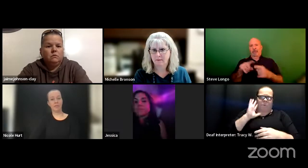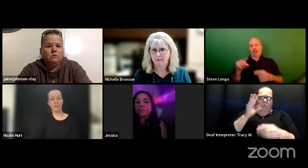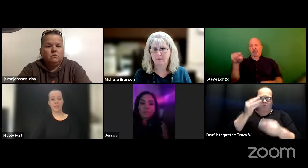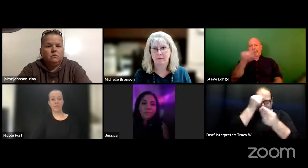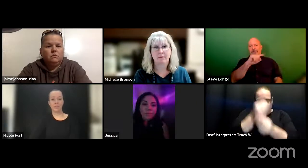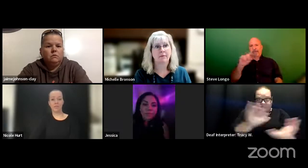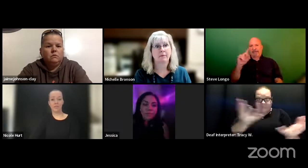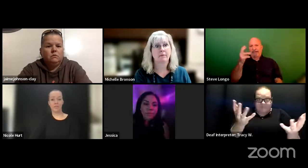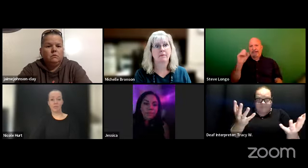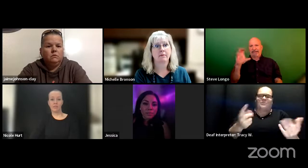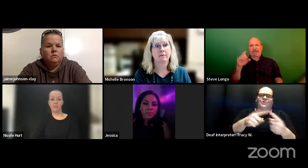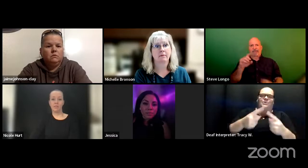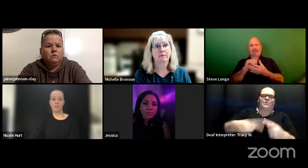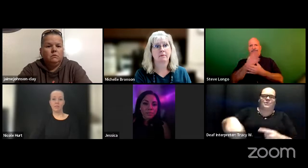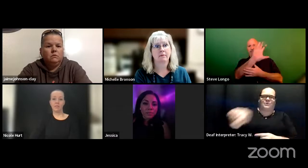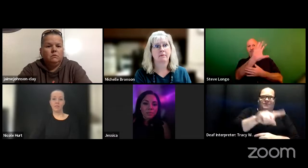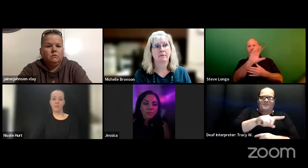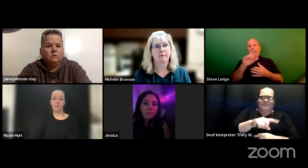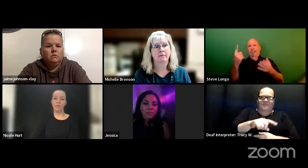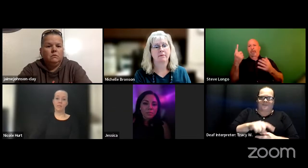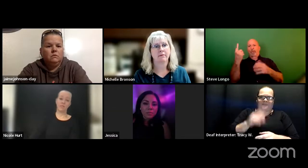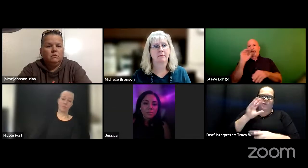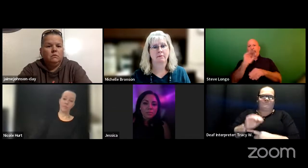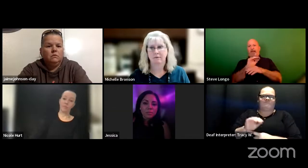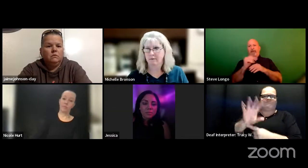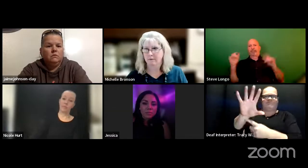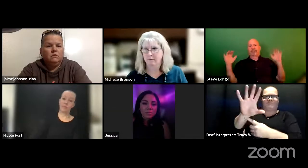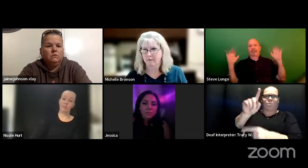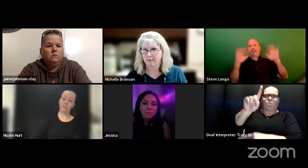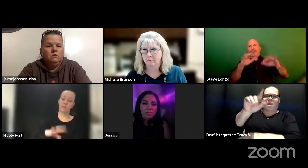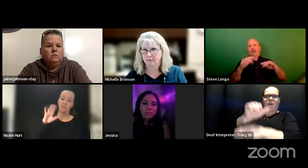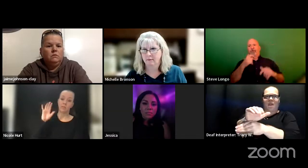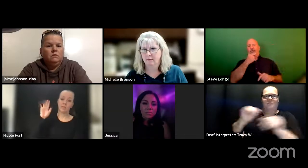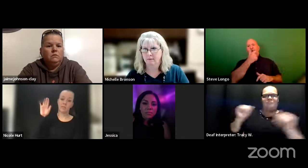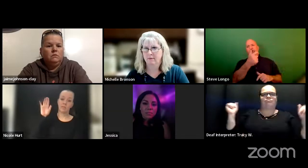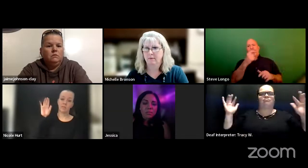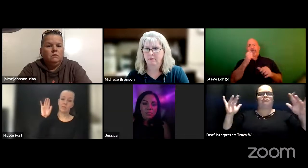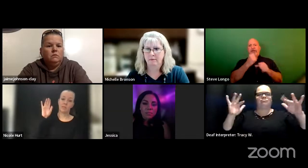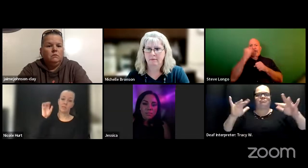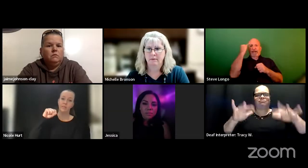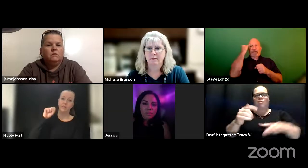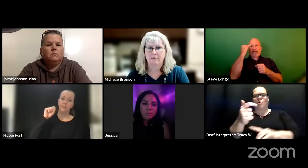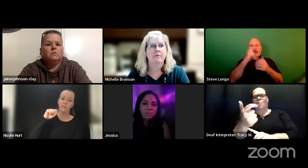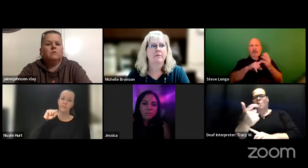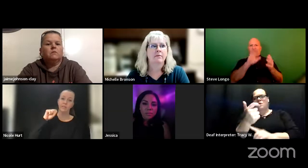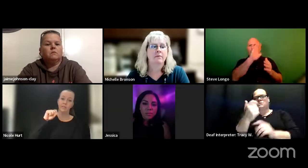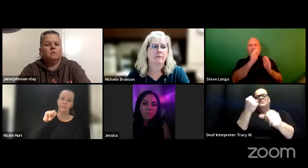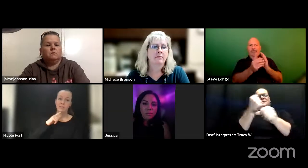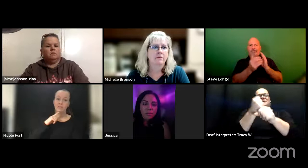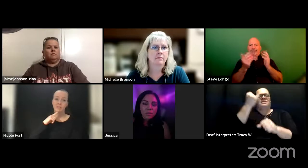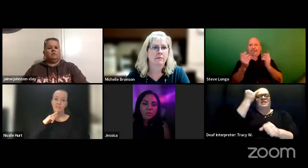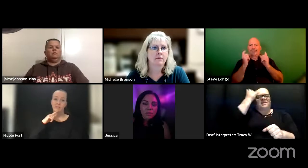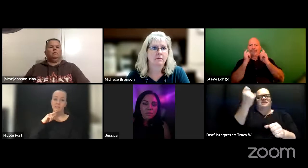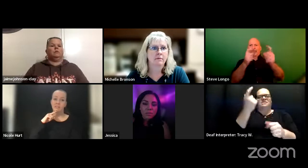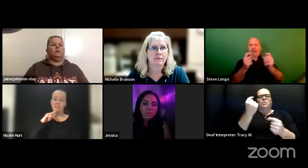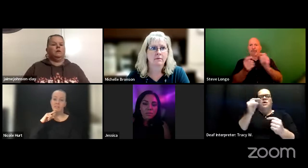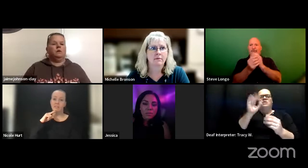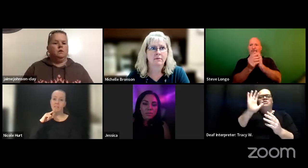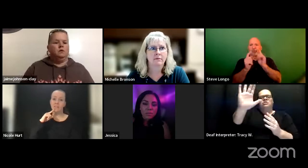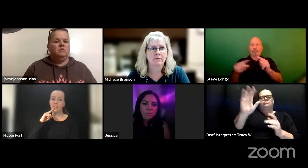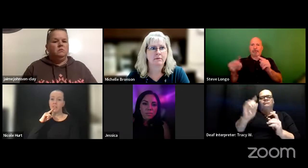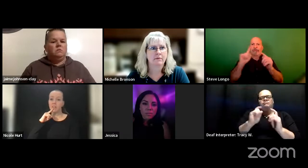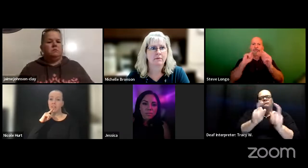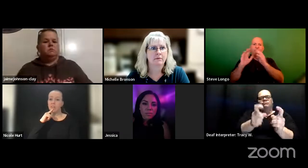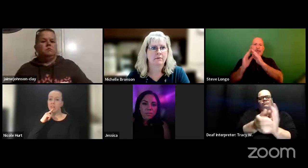that those clips that we want to share. We will provide that to DHHSC, and that might